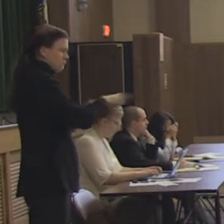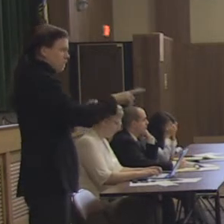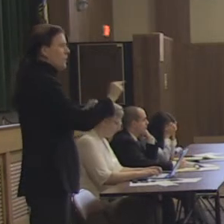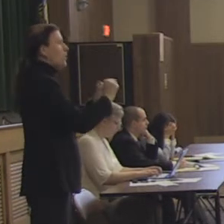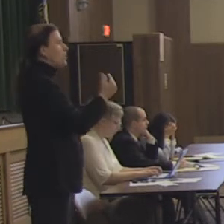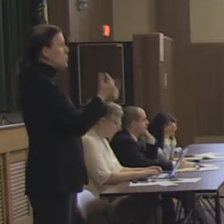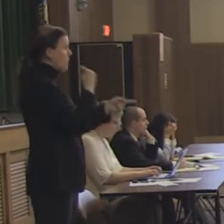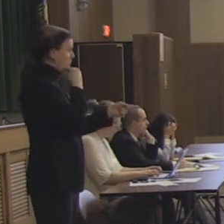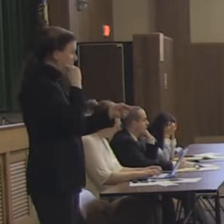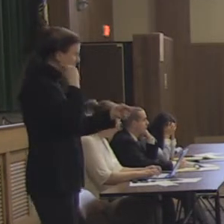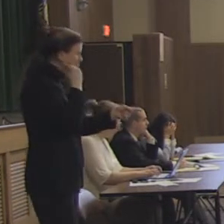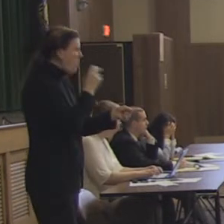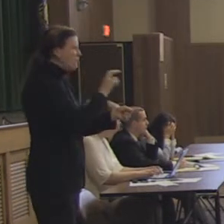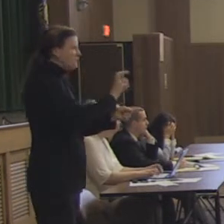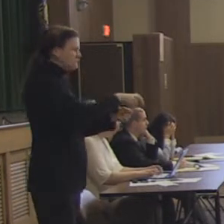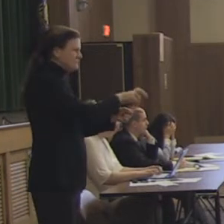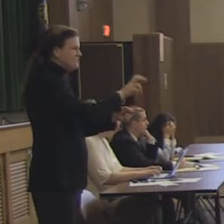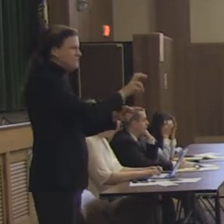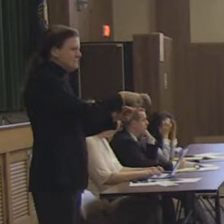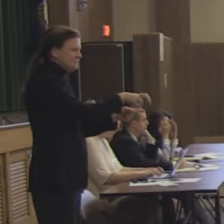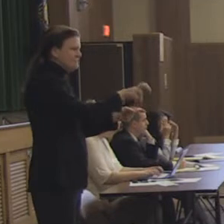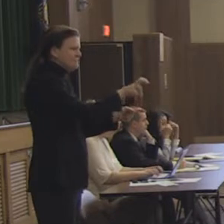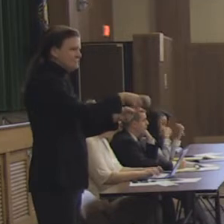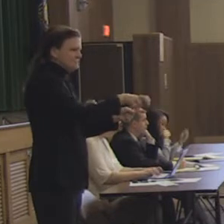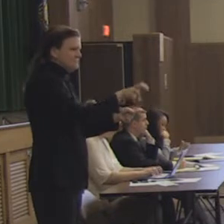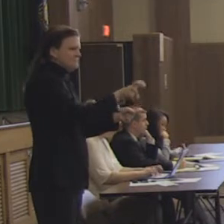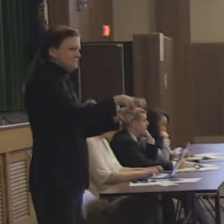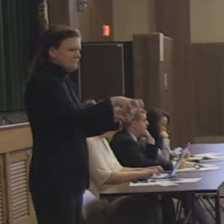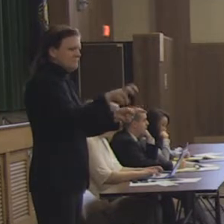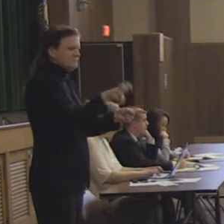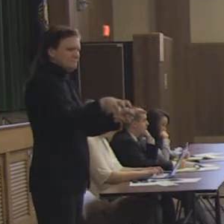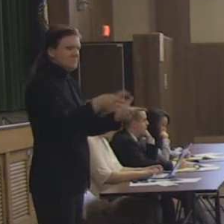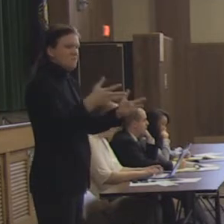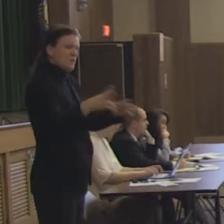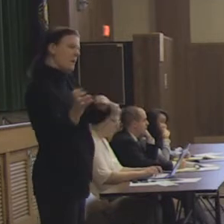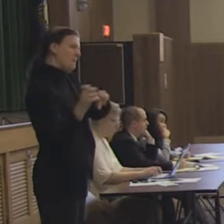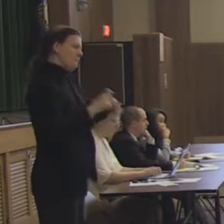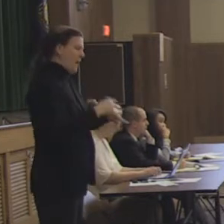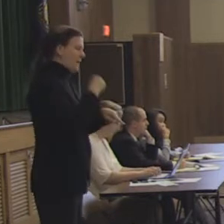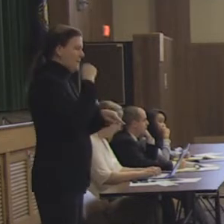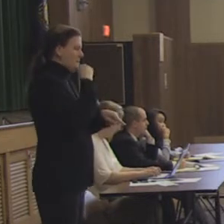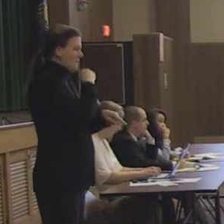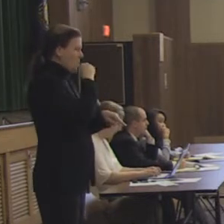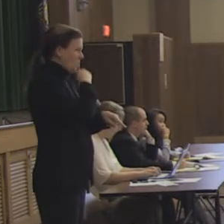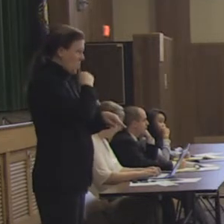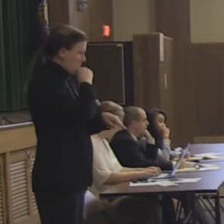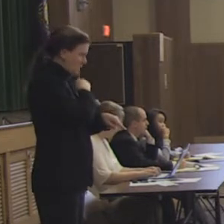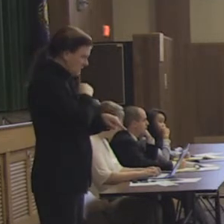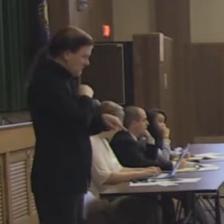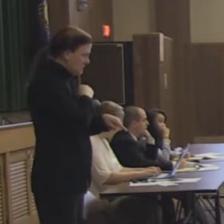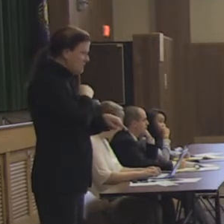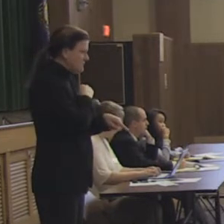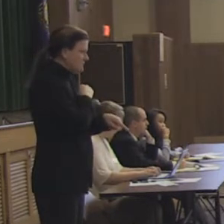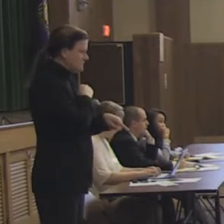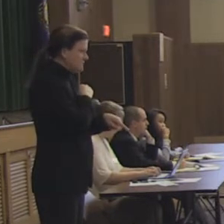group homes. Then I came back to Milwaukee, Wisconsin